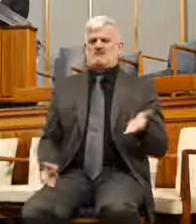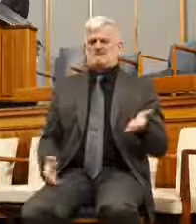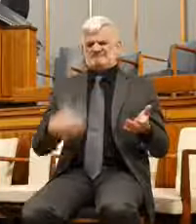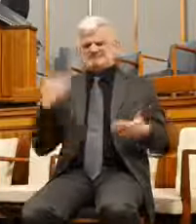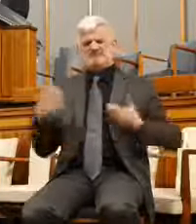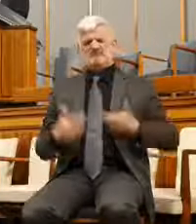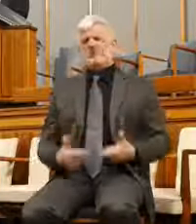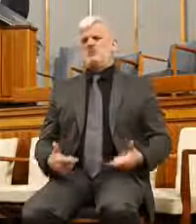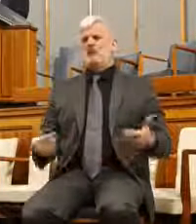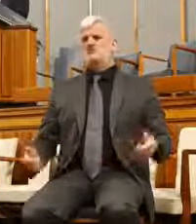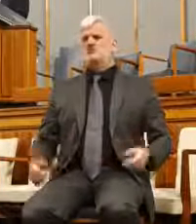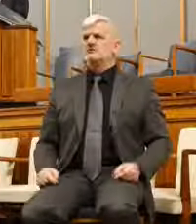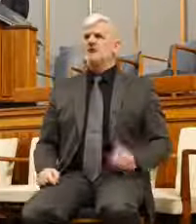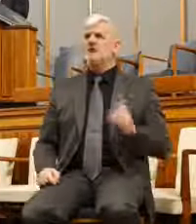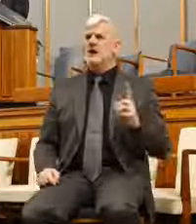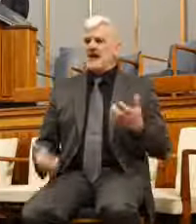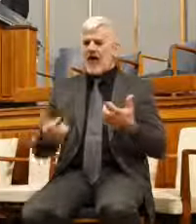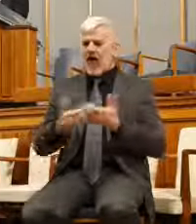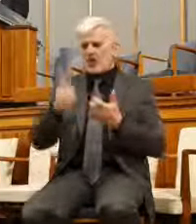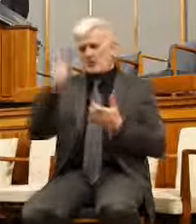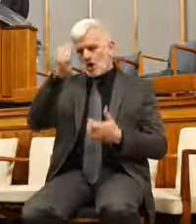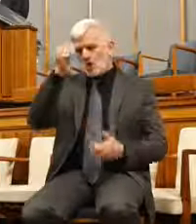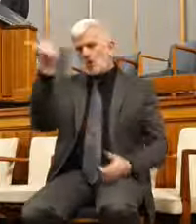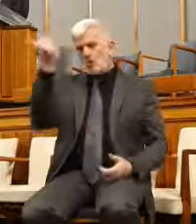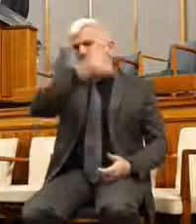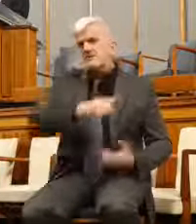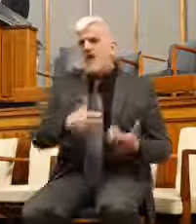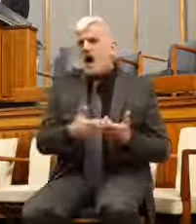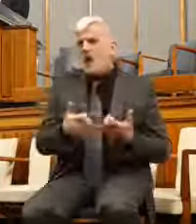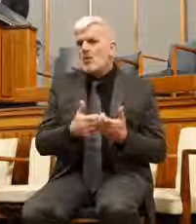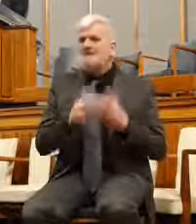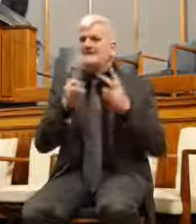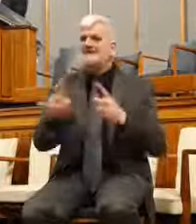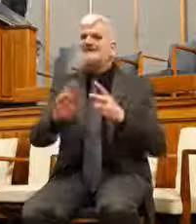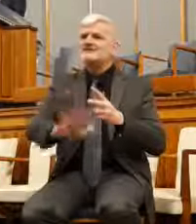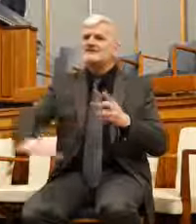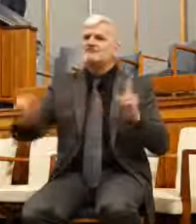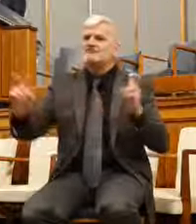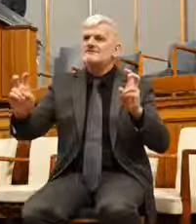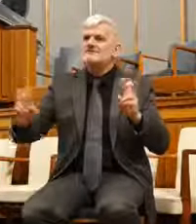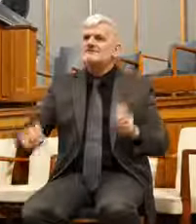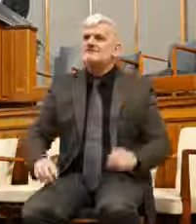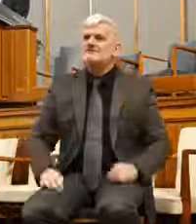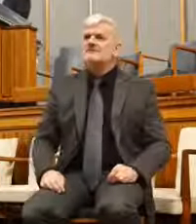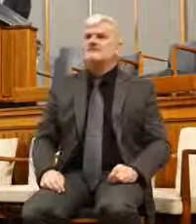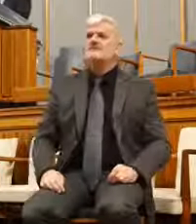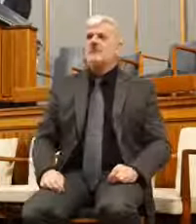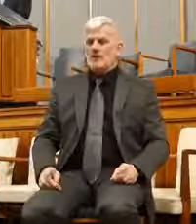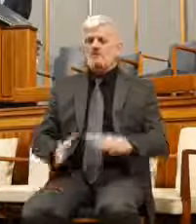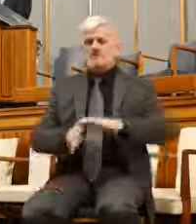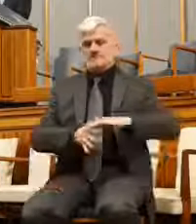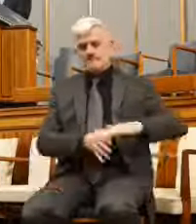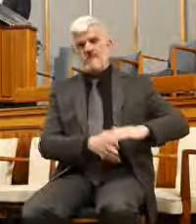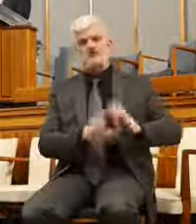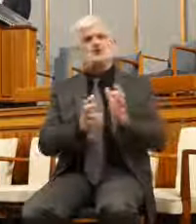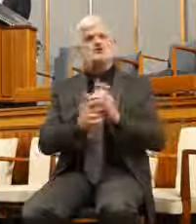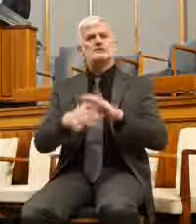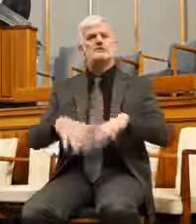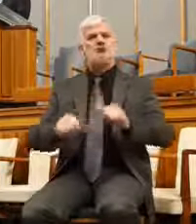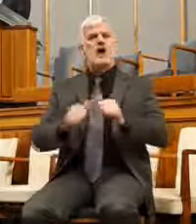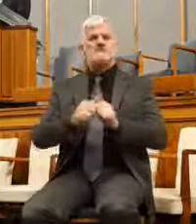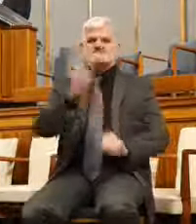is justified of her children. Then began he to upbraid the cities wherein most